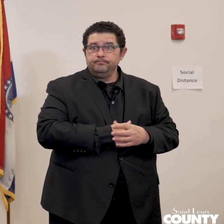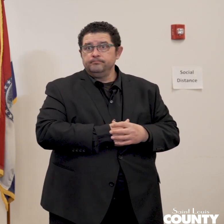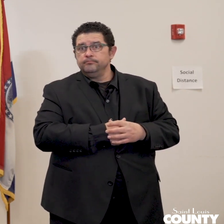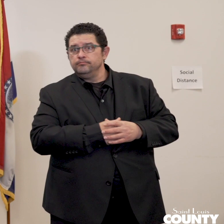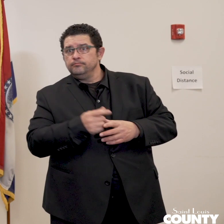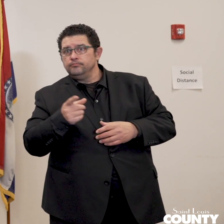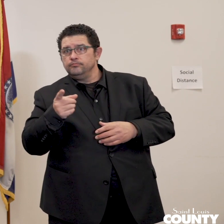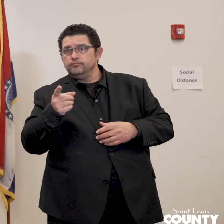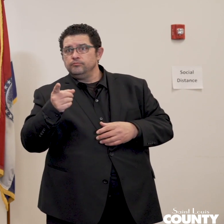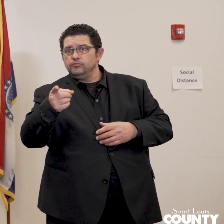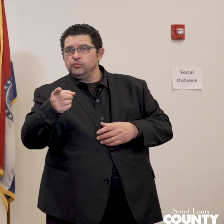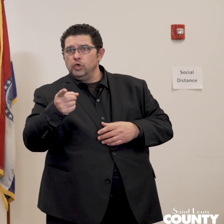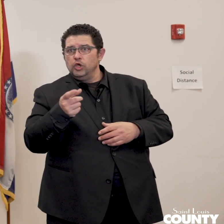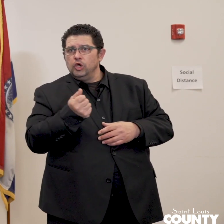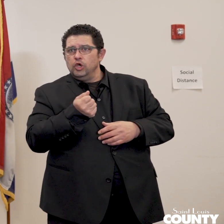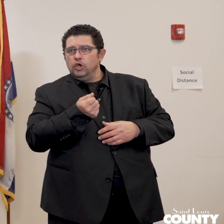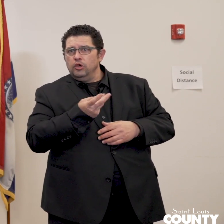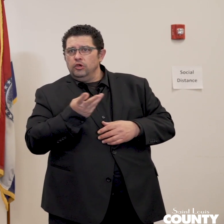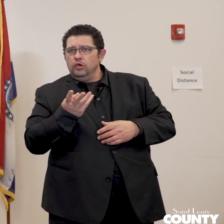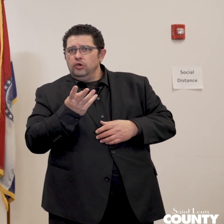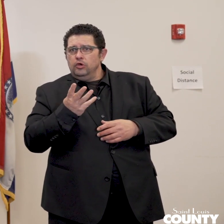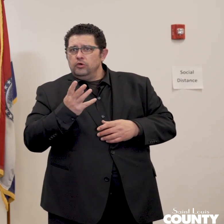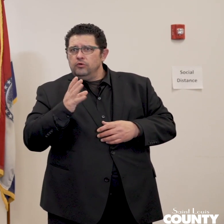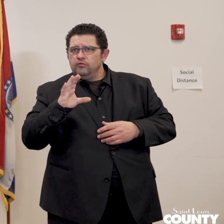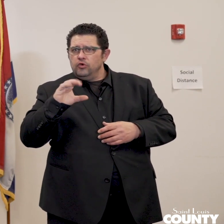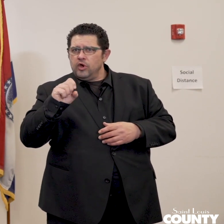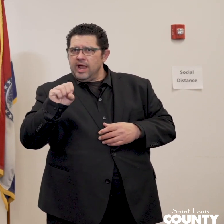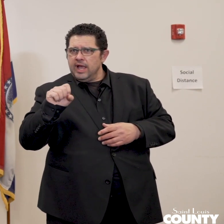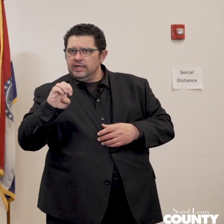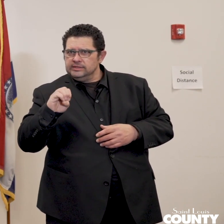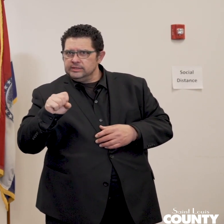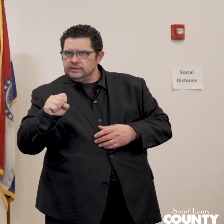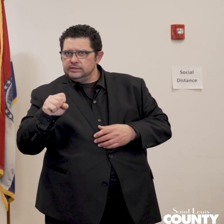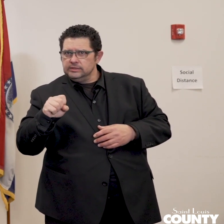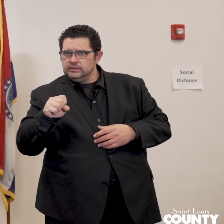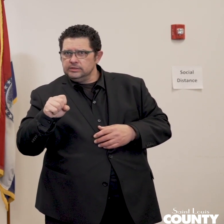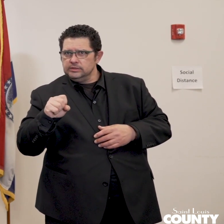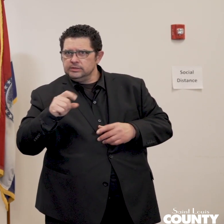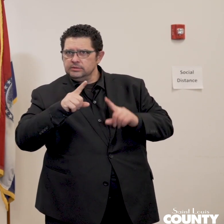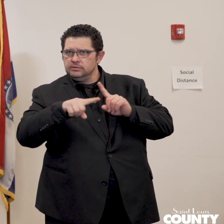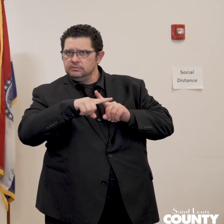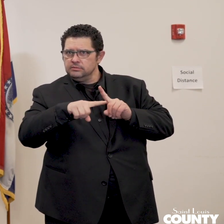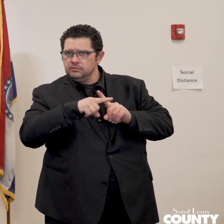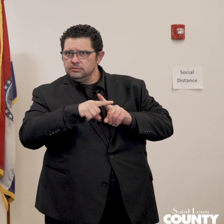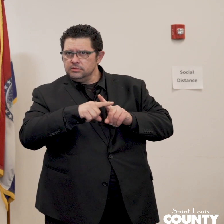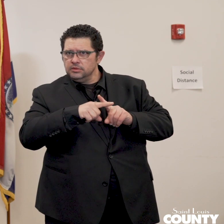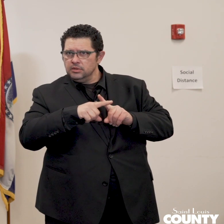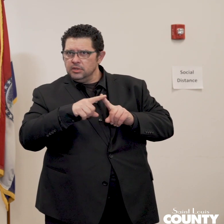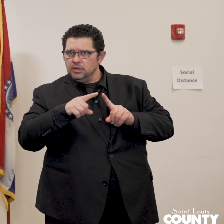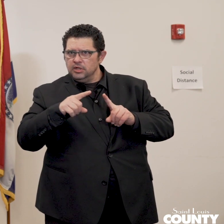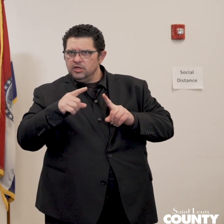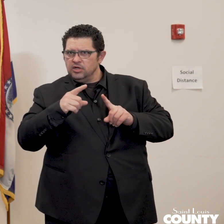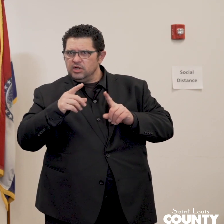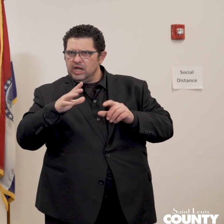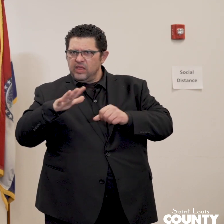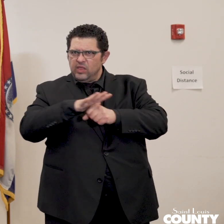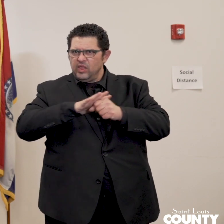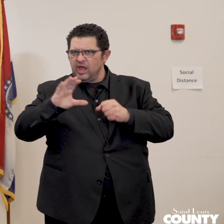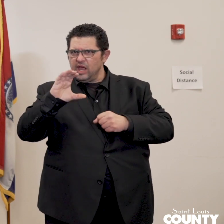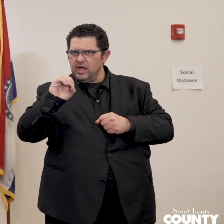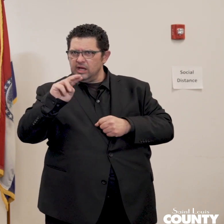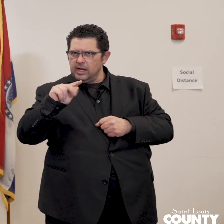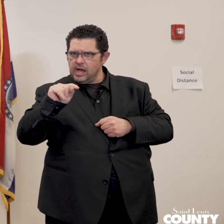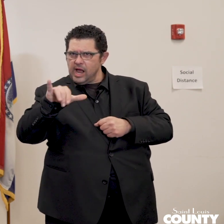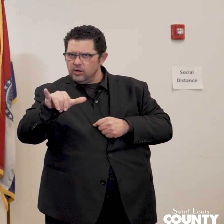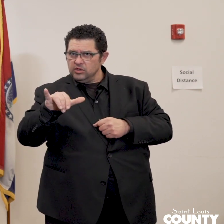Now, there were fewer cases reported in the county from a few weeks ago. Is that a lower rate because you're only testing more people,